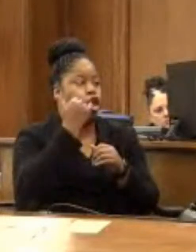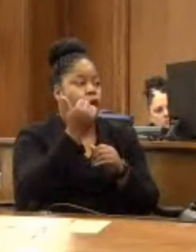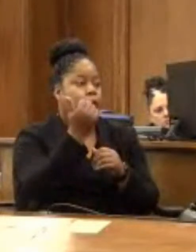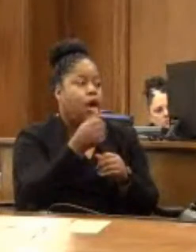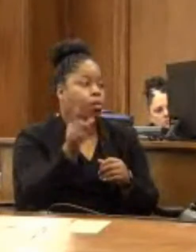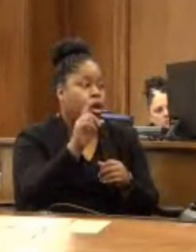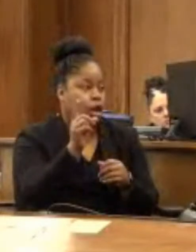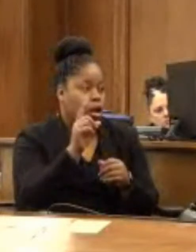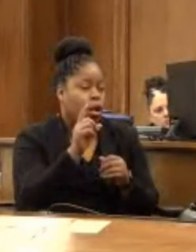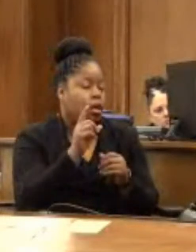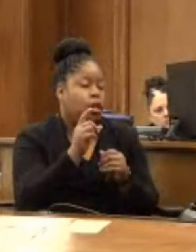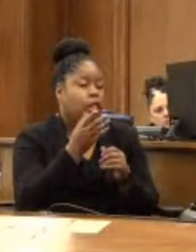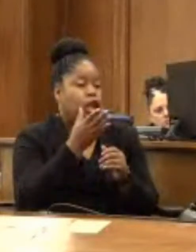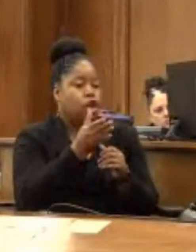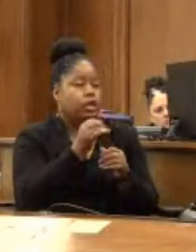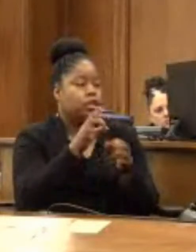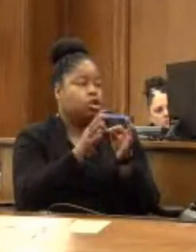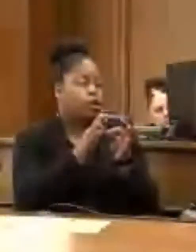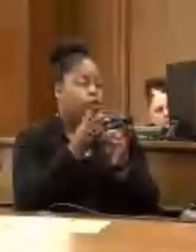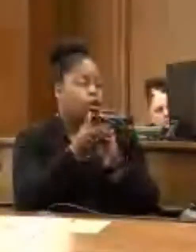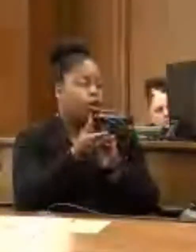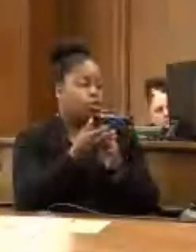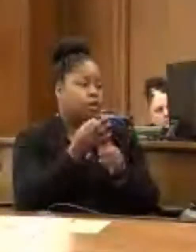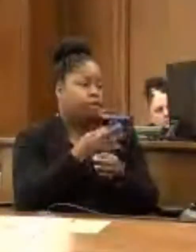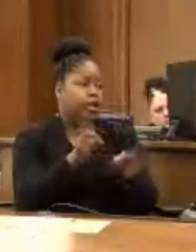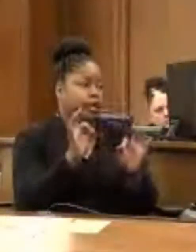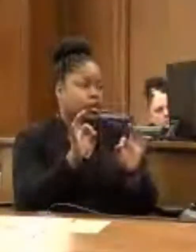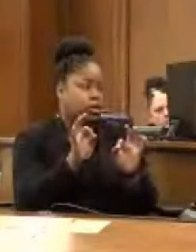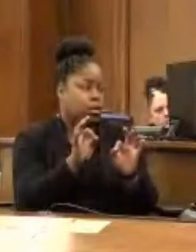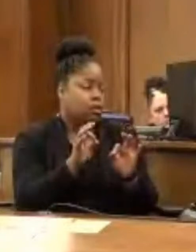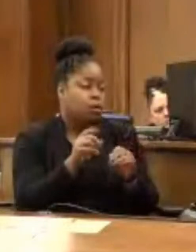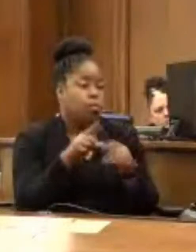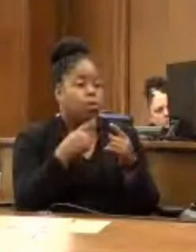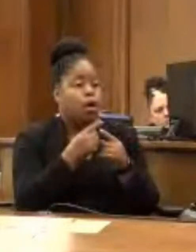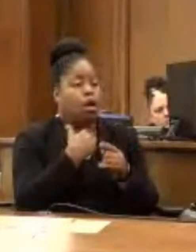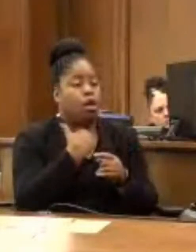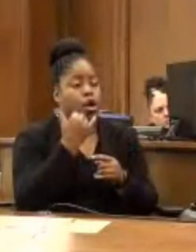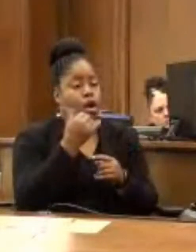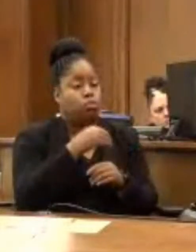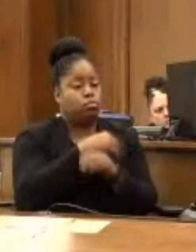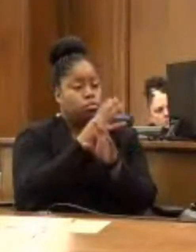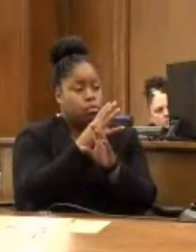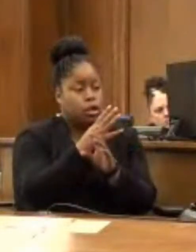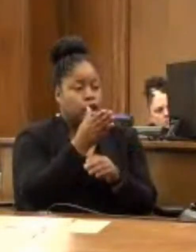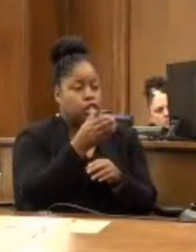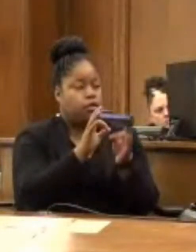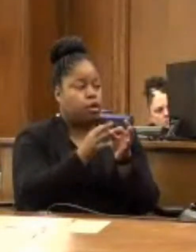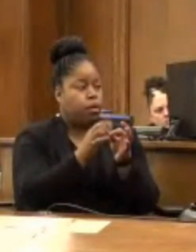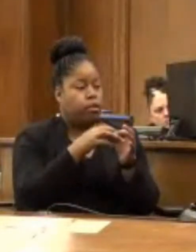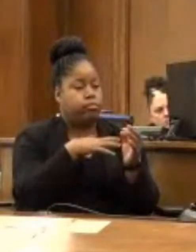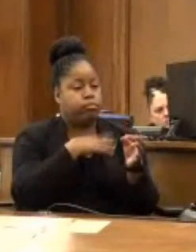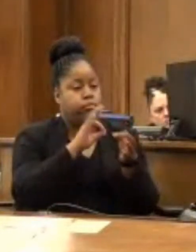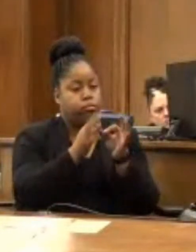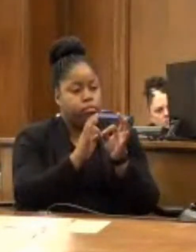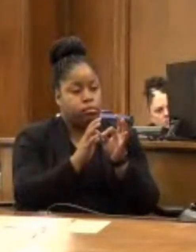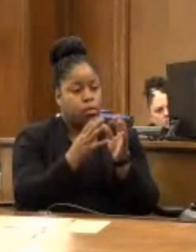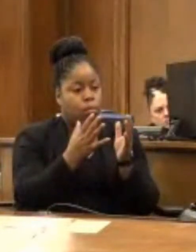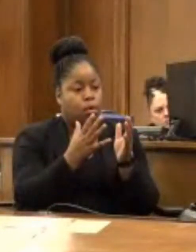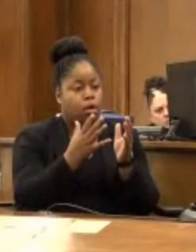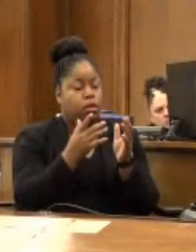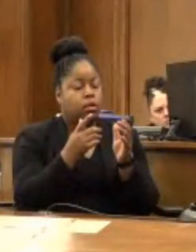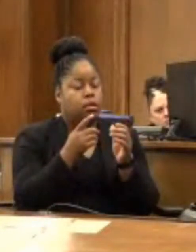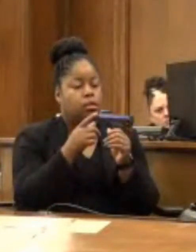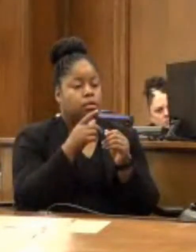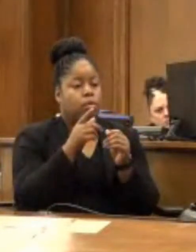So with a video phone, it allows deaf people to make phone calls anywhere. They're able to connect to an interpreter anywhere through